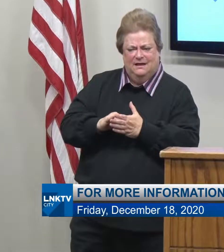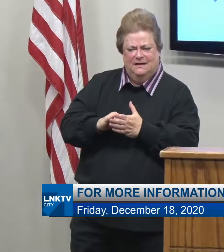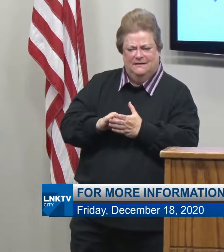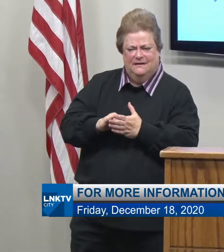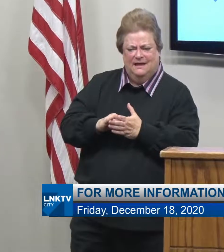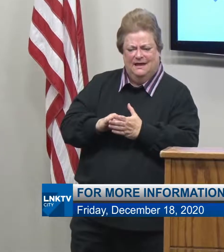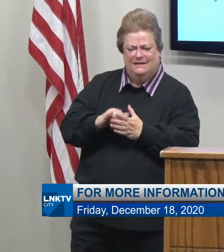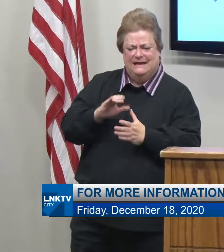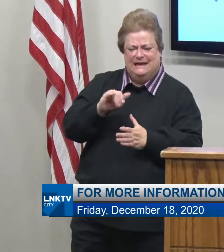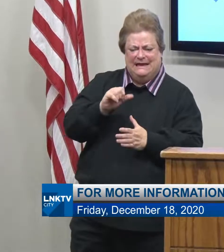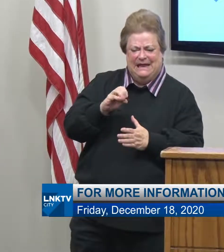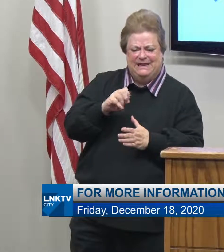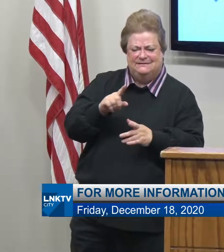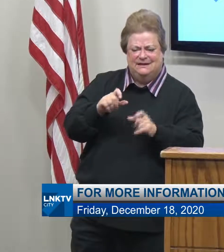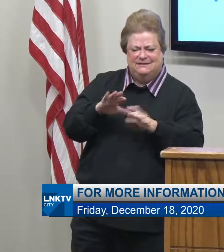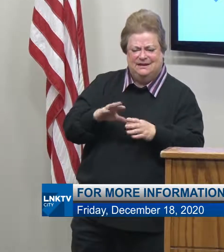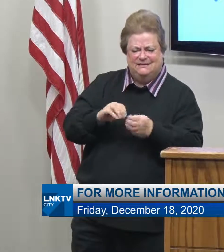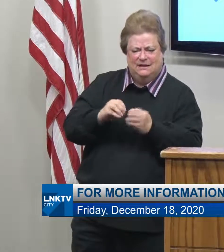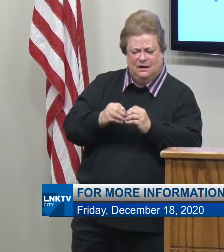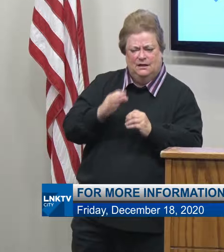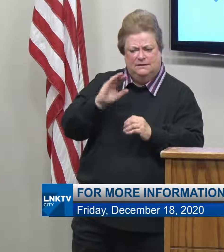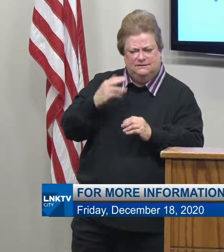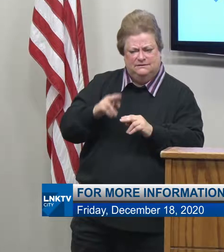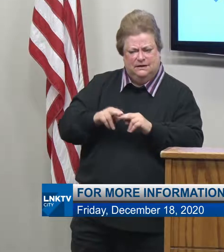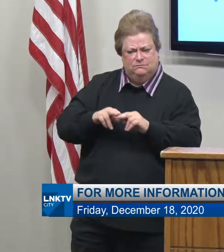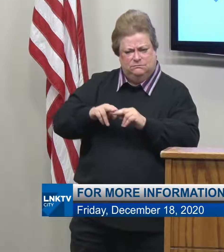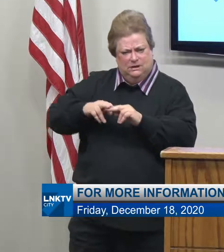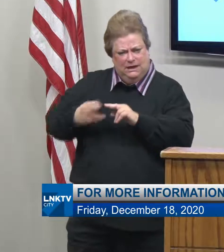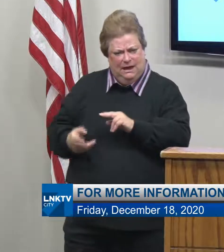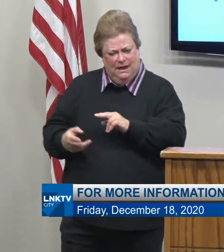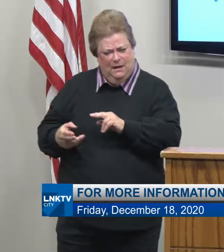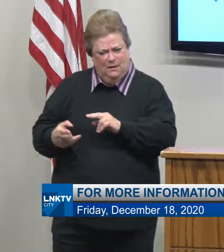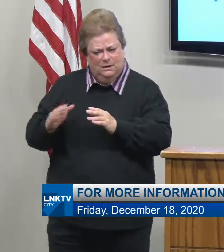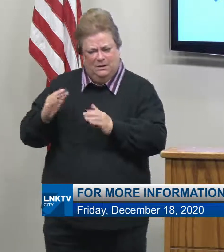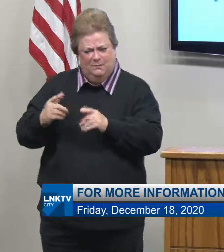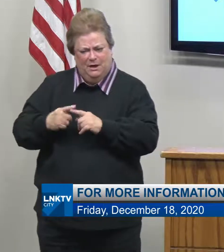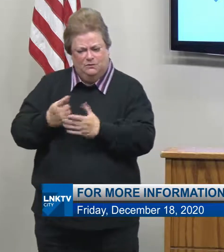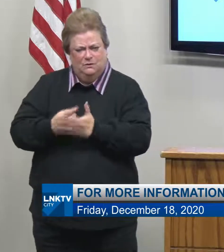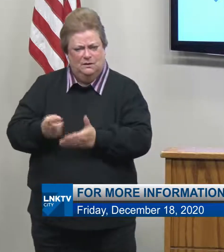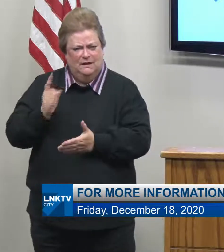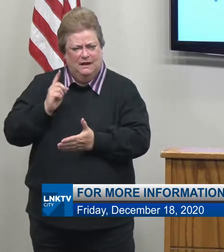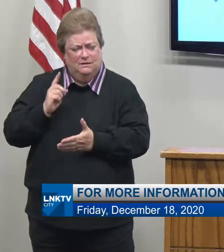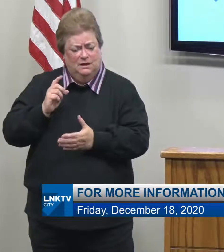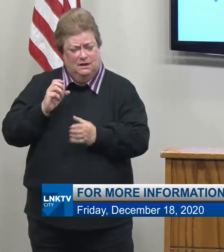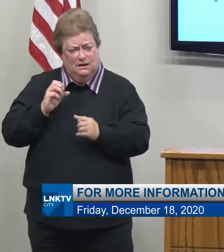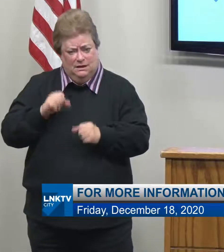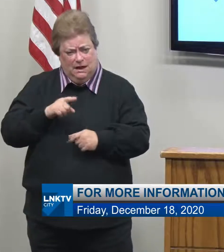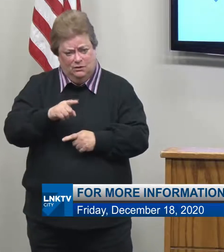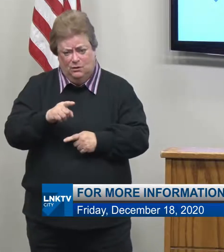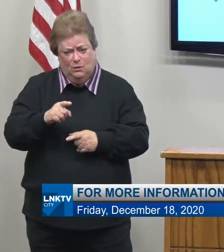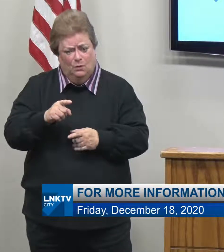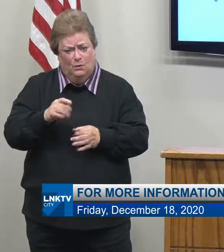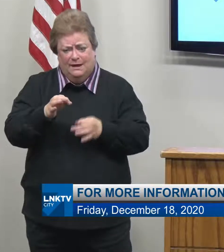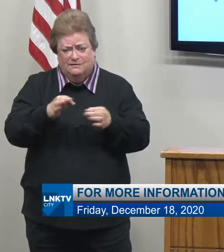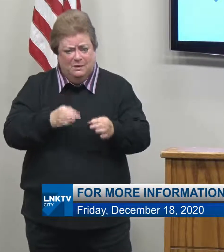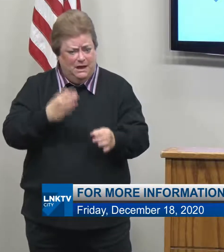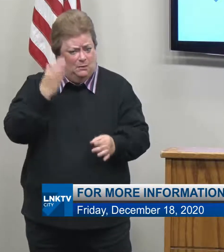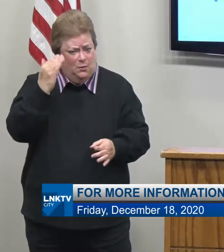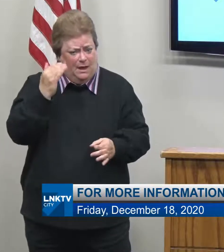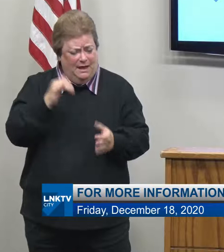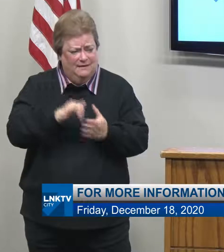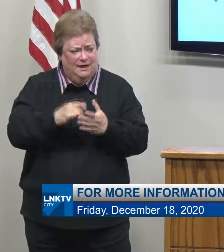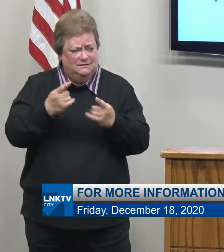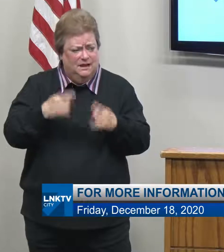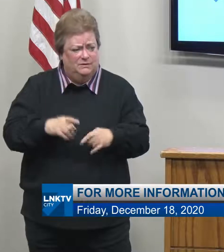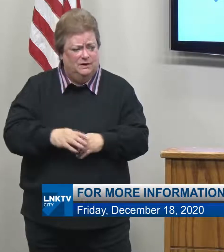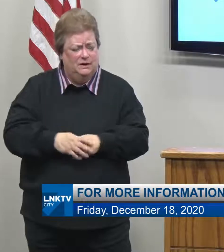numbers are pretty far down this week compared to last week. Is there anything that you can attribute this to? No, but